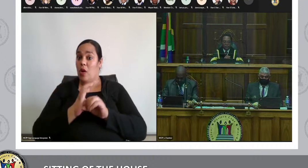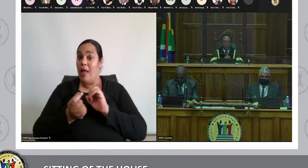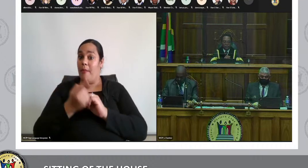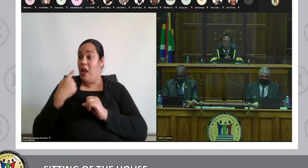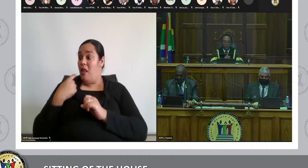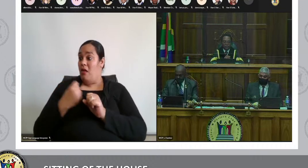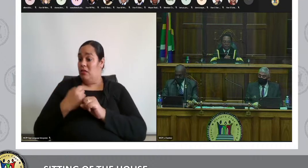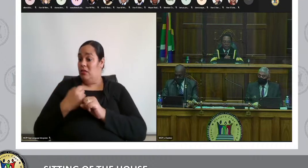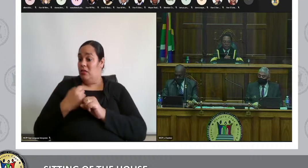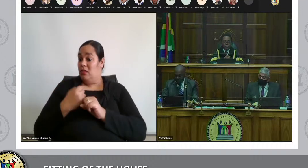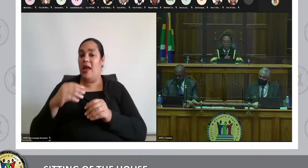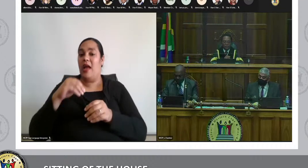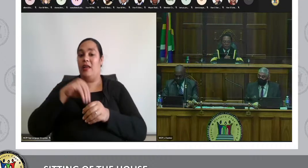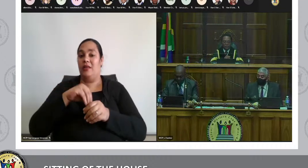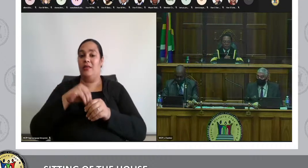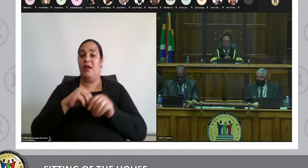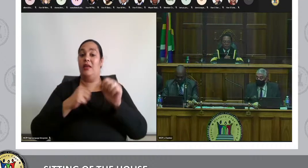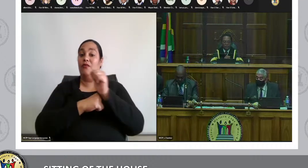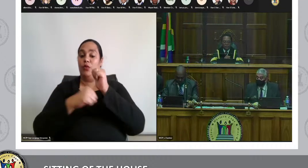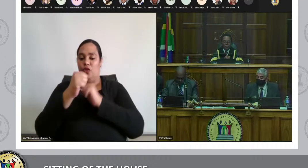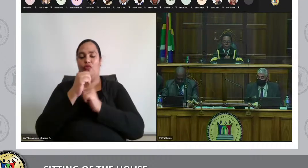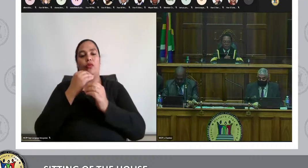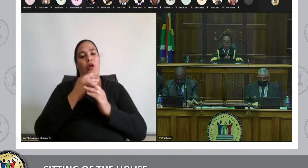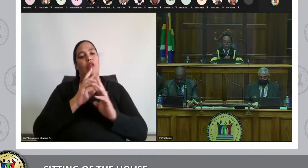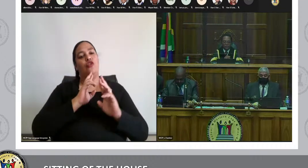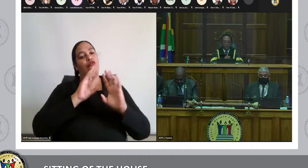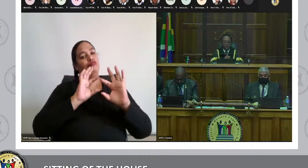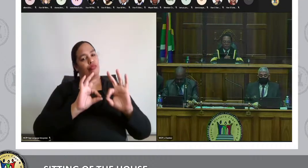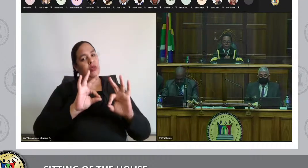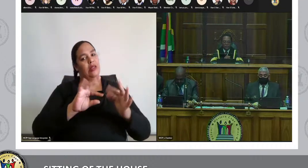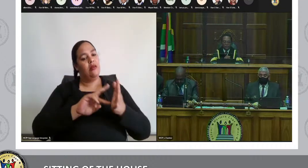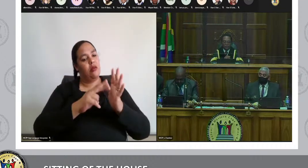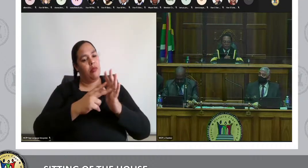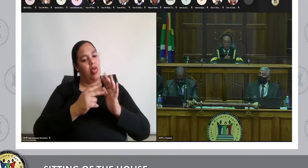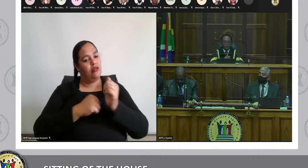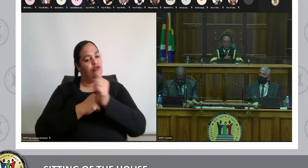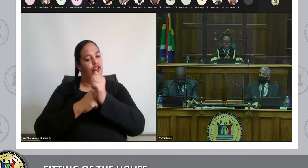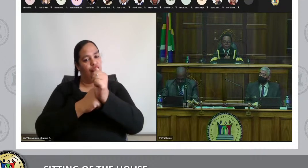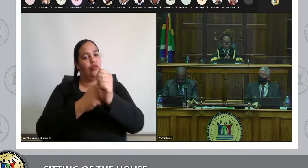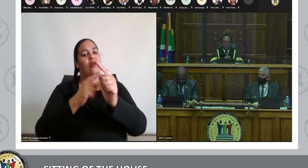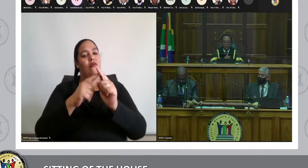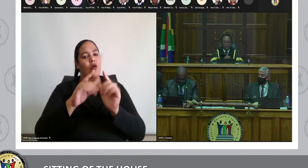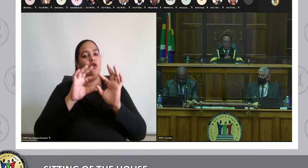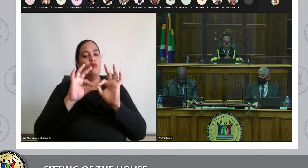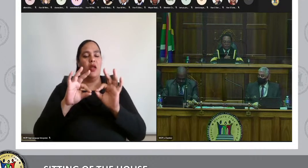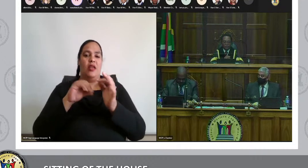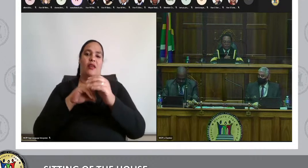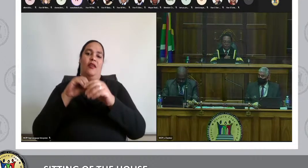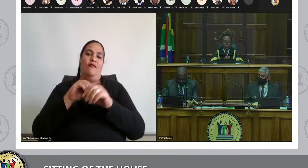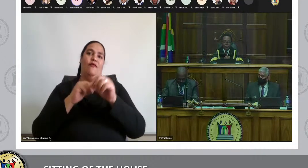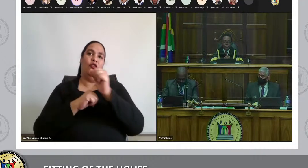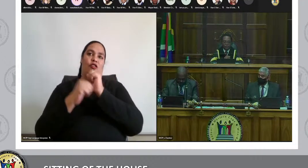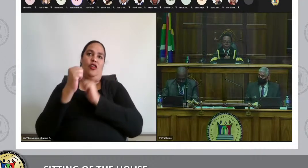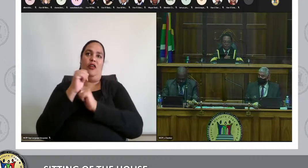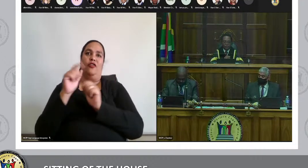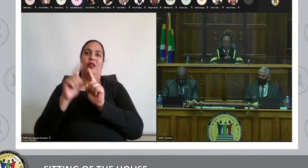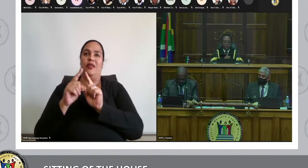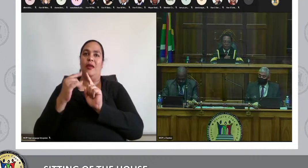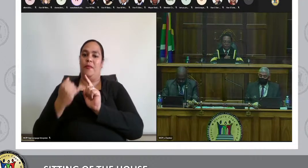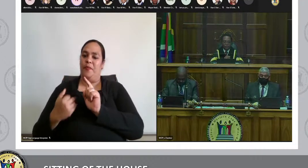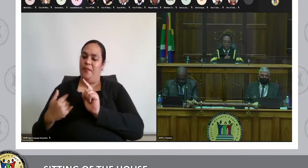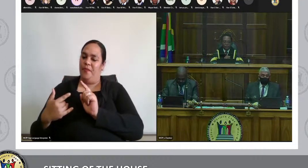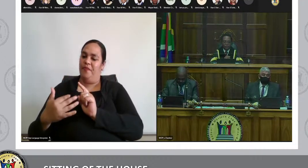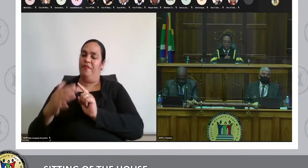internal infrastructure can respond accordingly. This strategy of enhancing infrastructure at existing facilities means